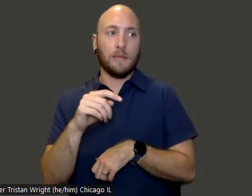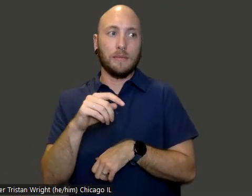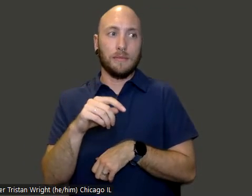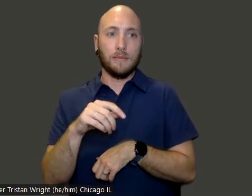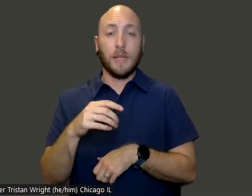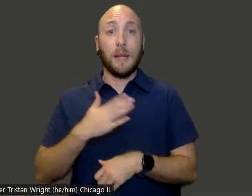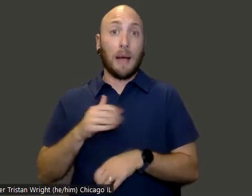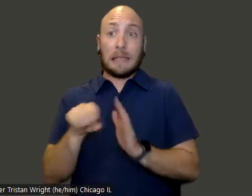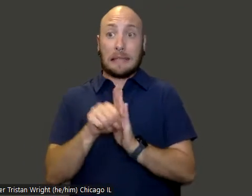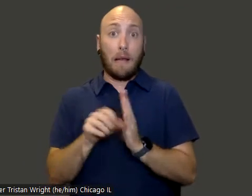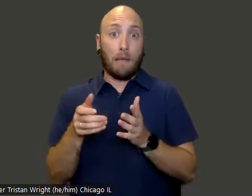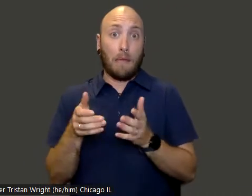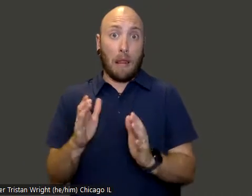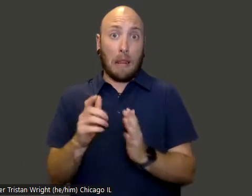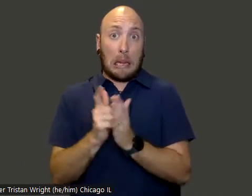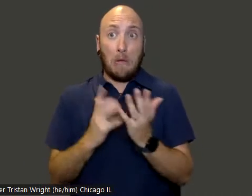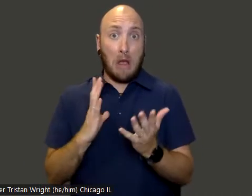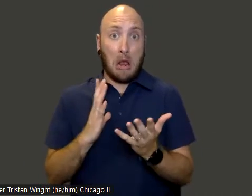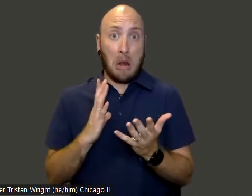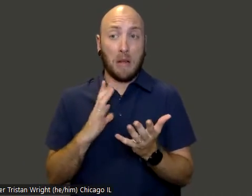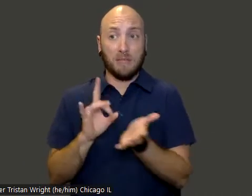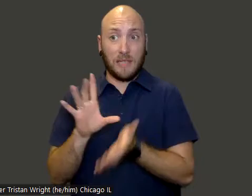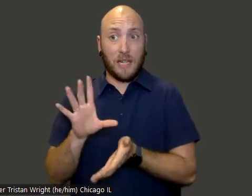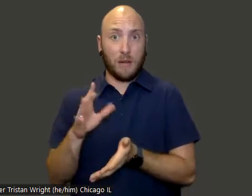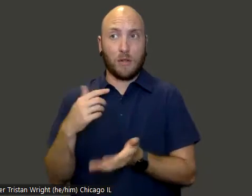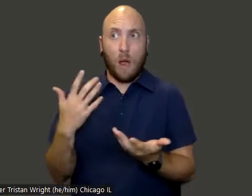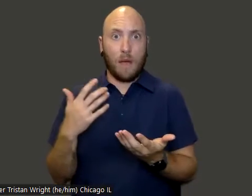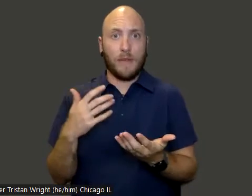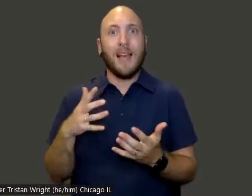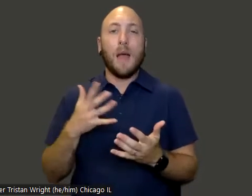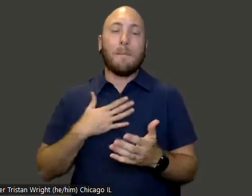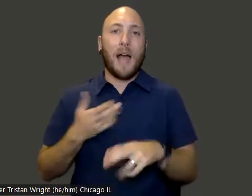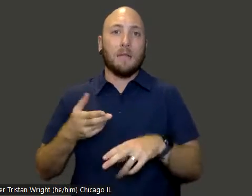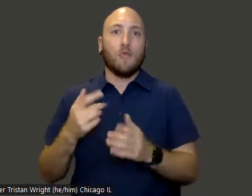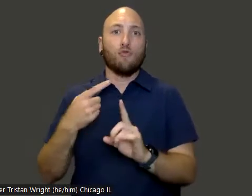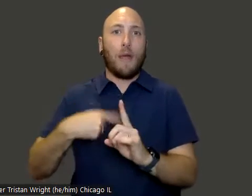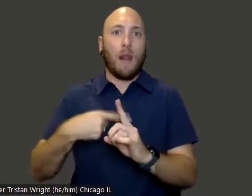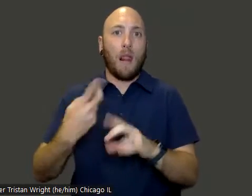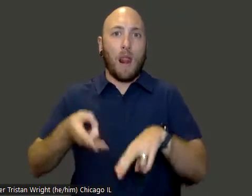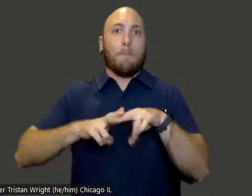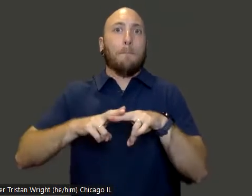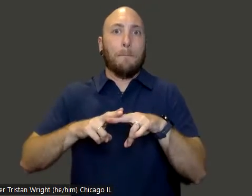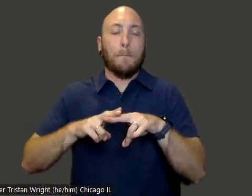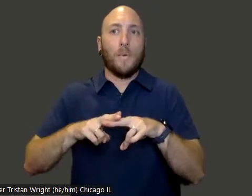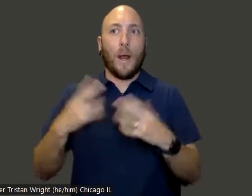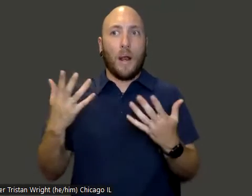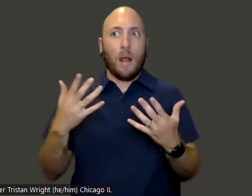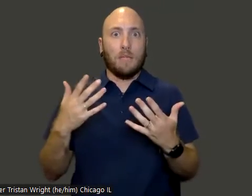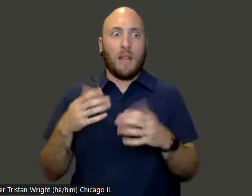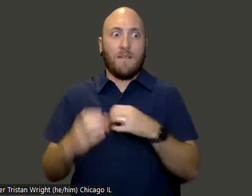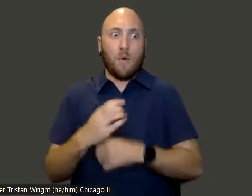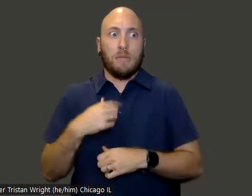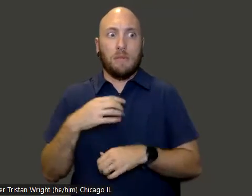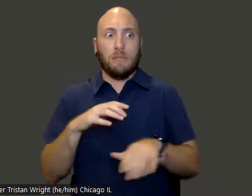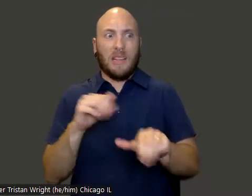here in Oregon, because they wanted to jack up the rent. I had no choice but to move. And my rent was going up because the market went up. And how does this affect